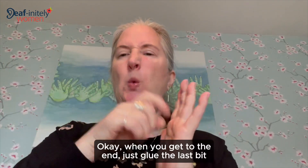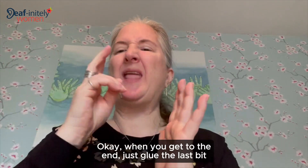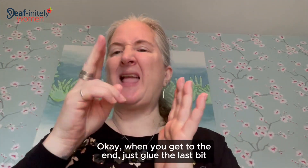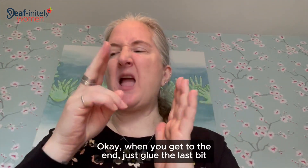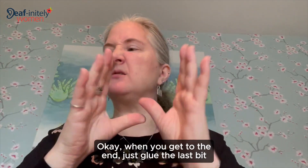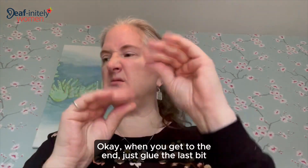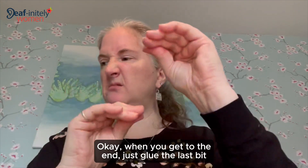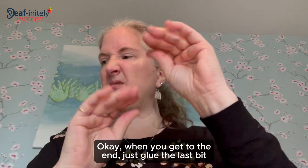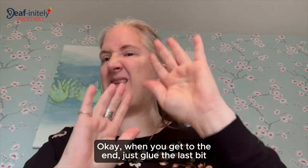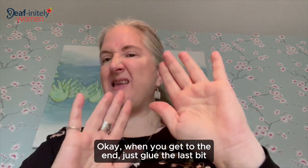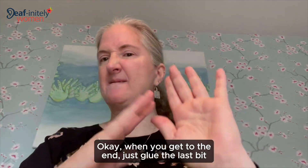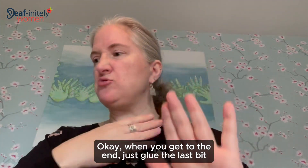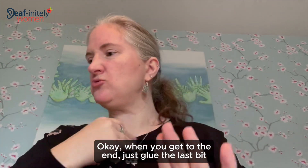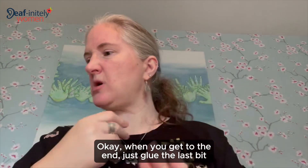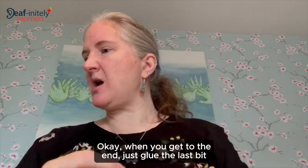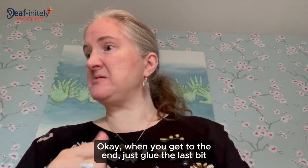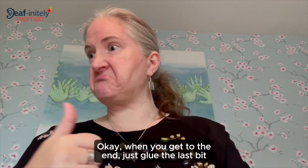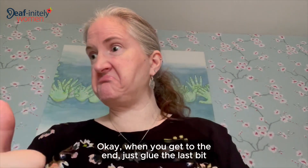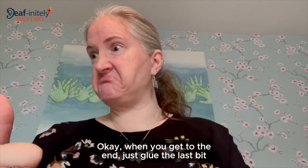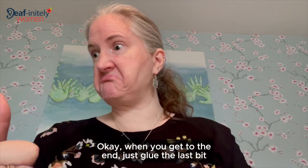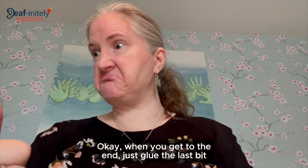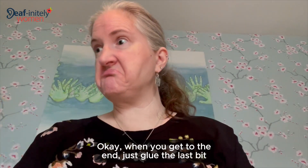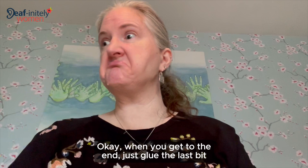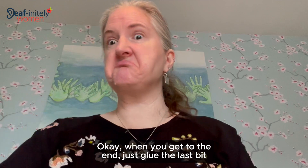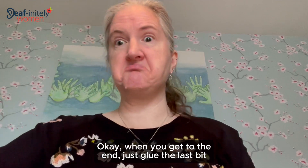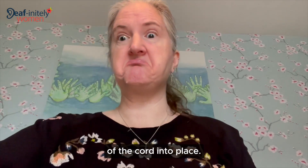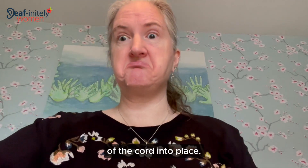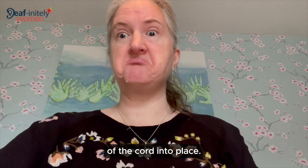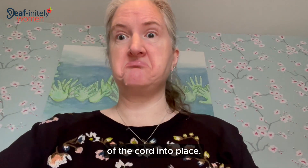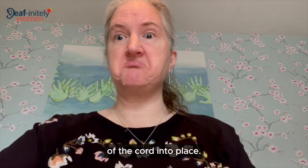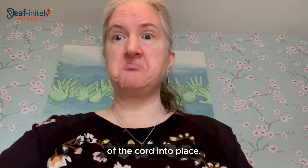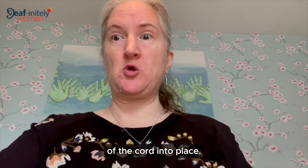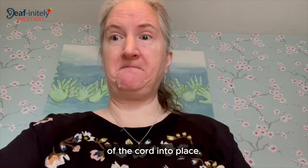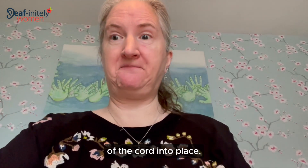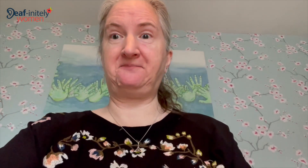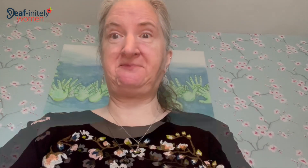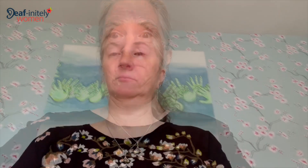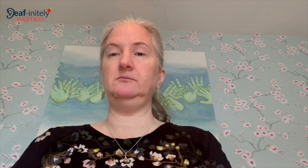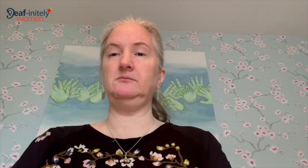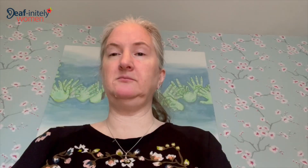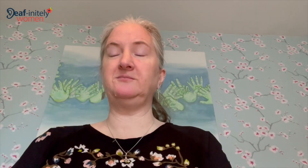Okay, and when you get to the end, just glue the last bit of the cord into place.